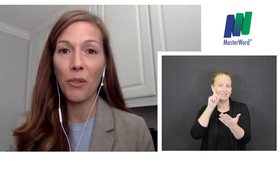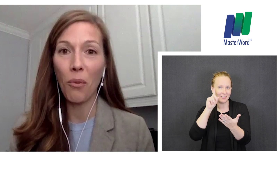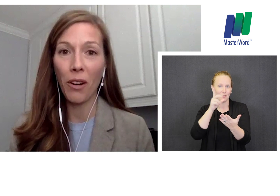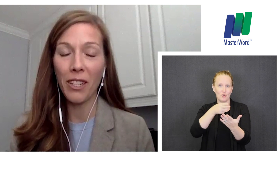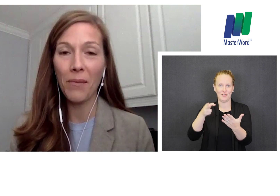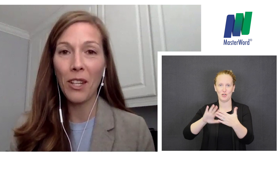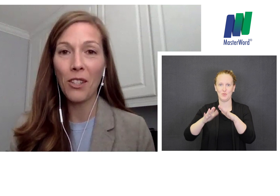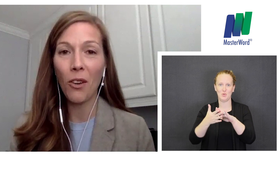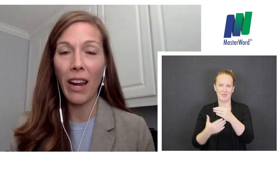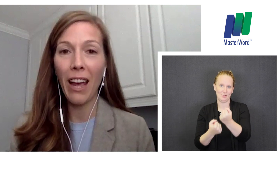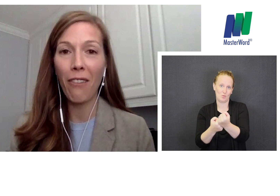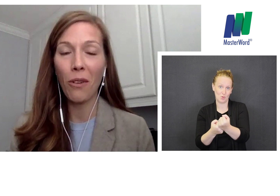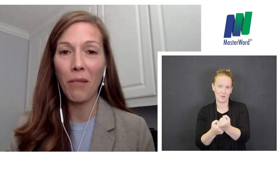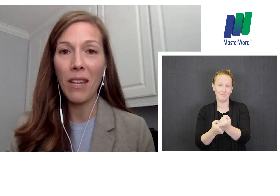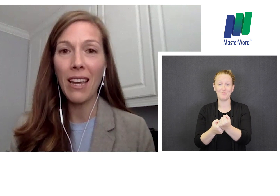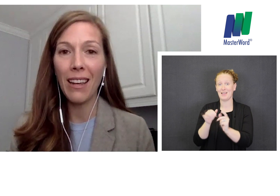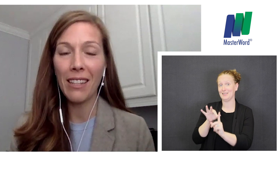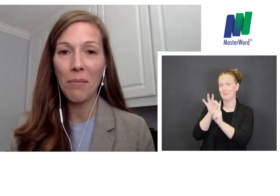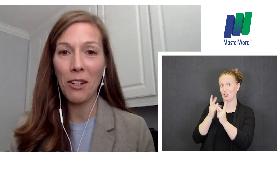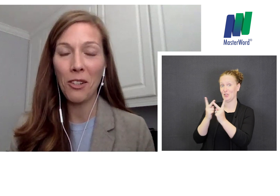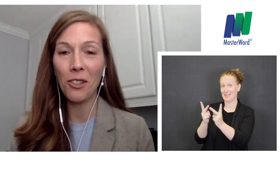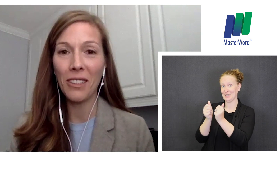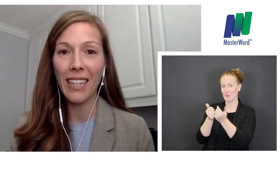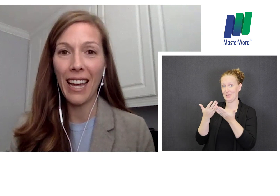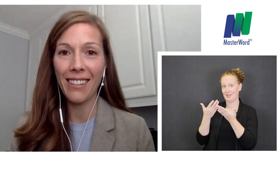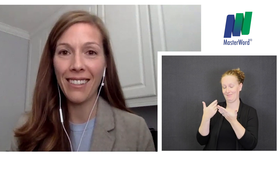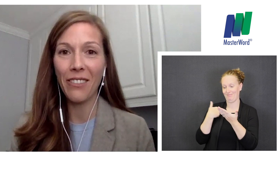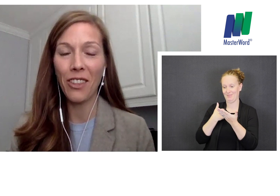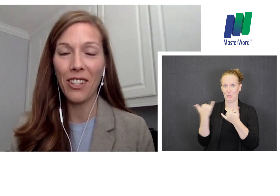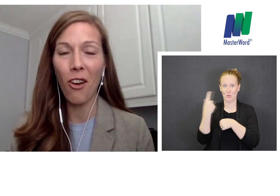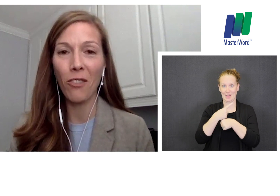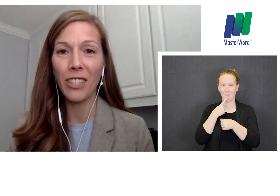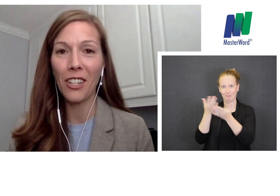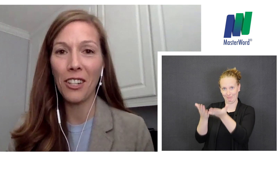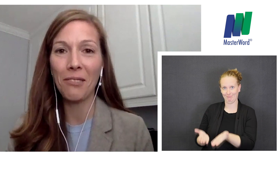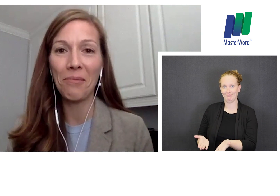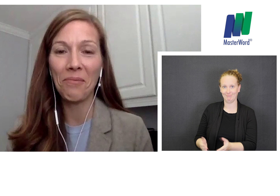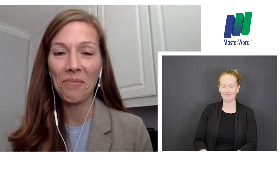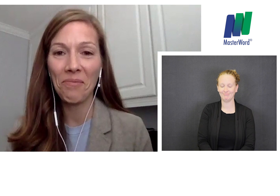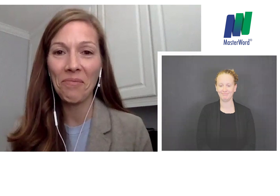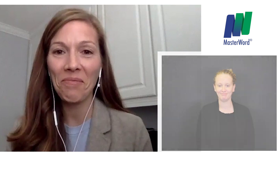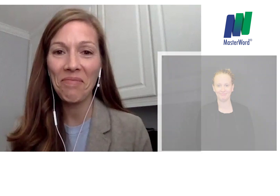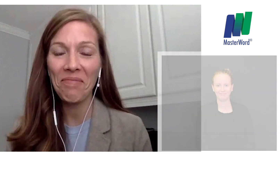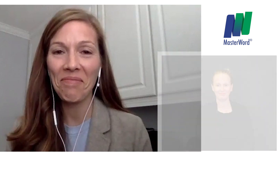further support. So I have with me a special guest for this conversation.